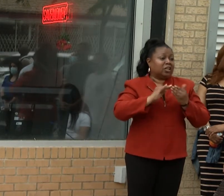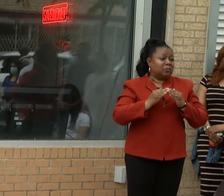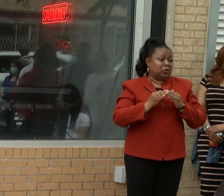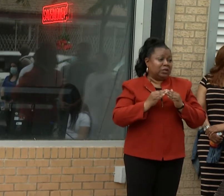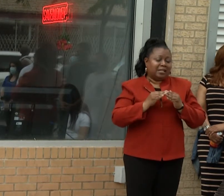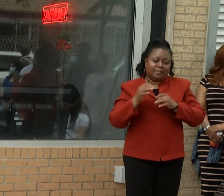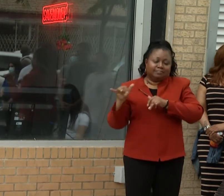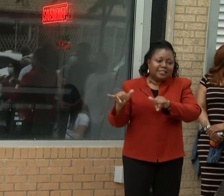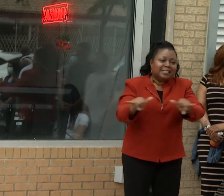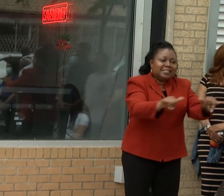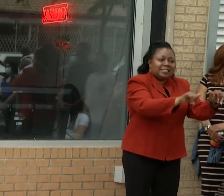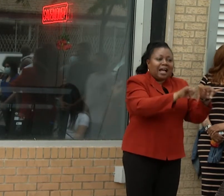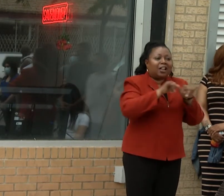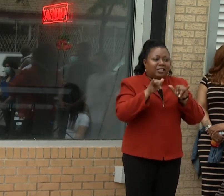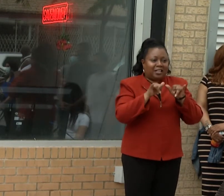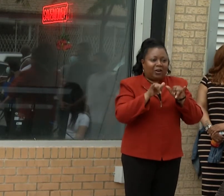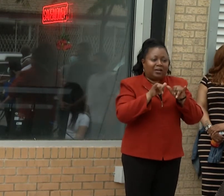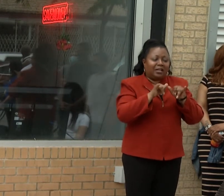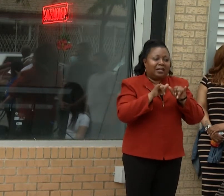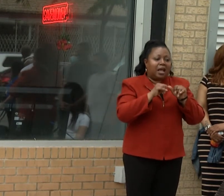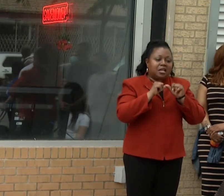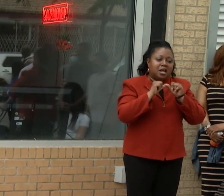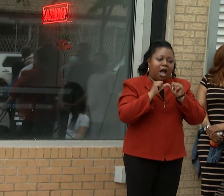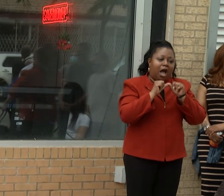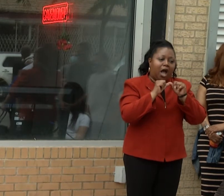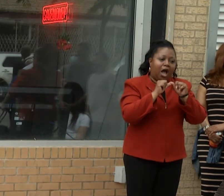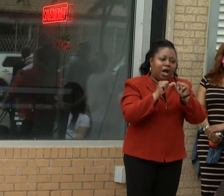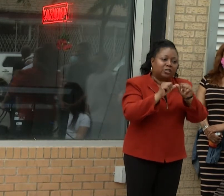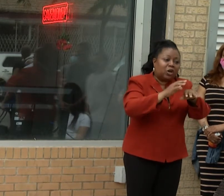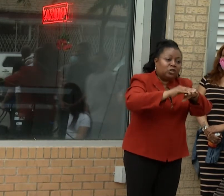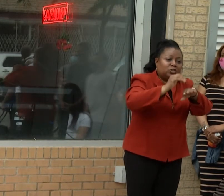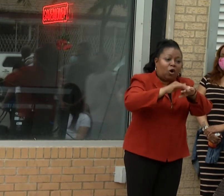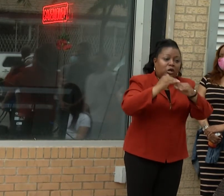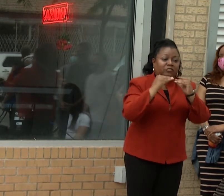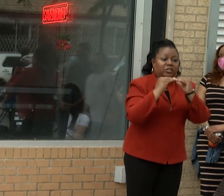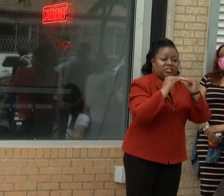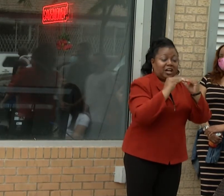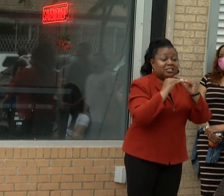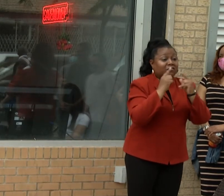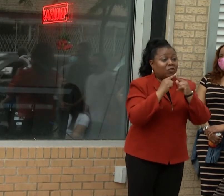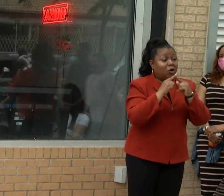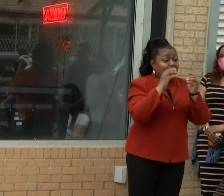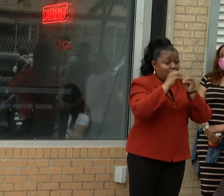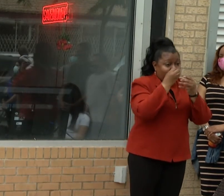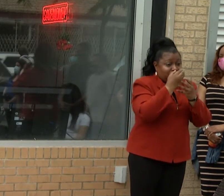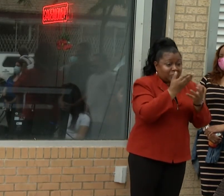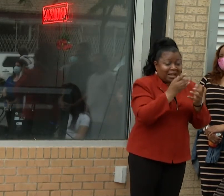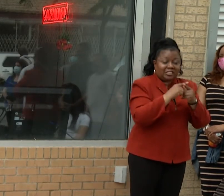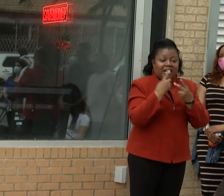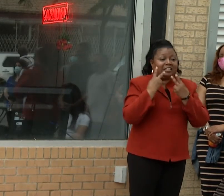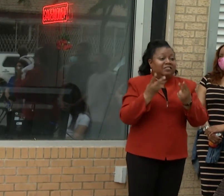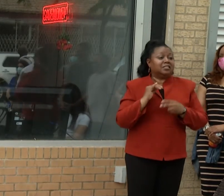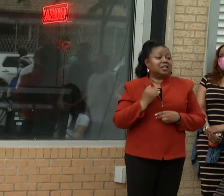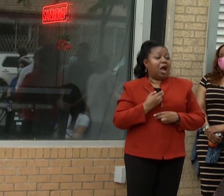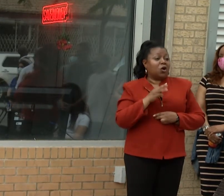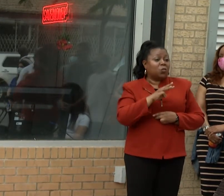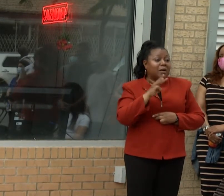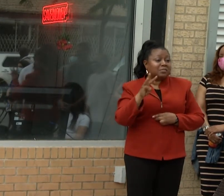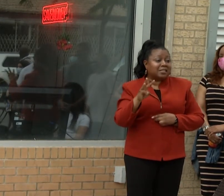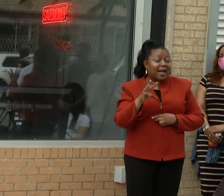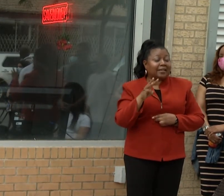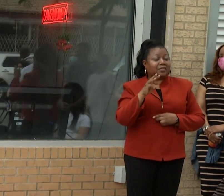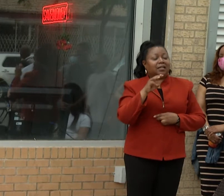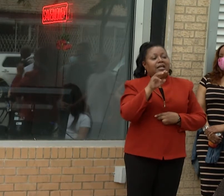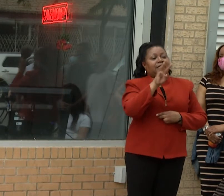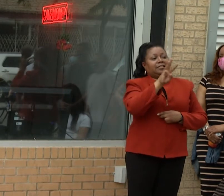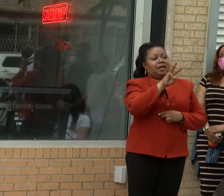in solidarity and ongoing calls for justice. So for more information, just visit our website